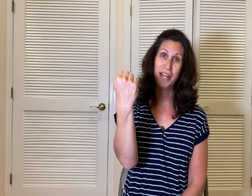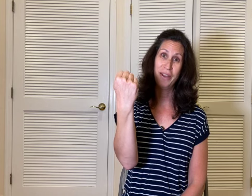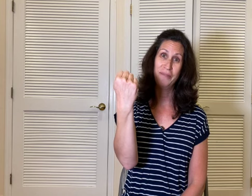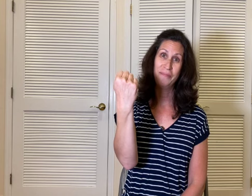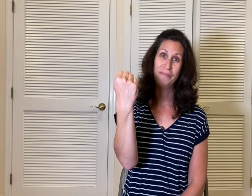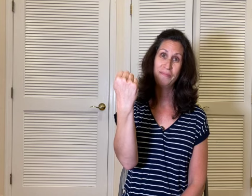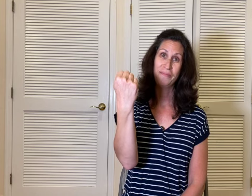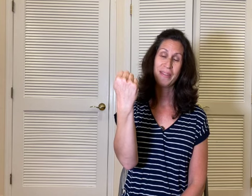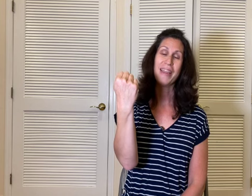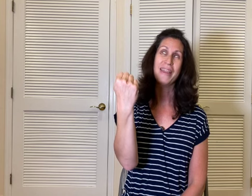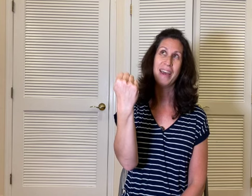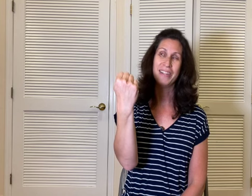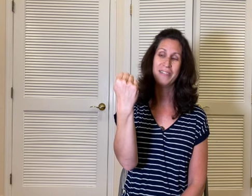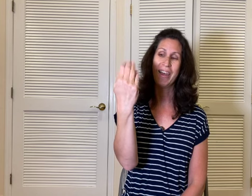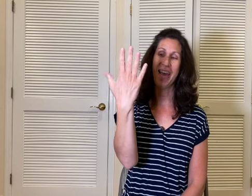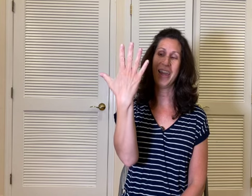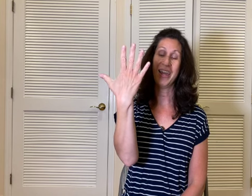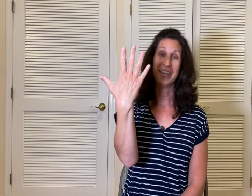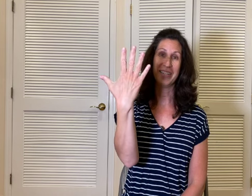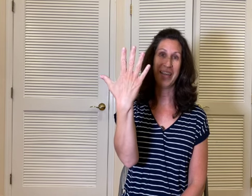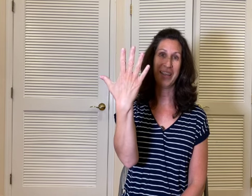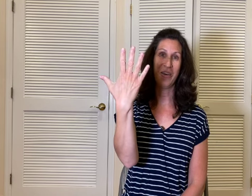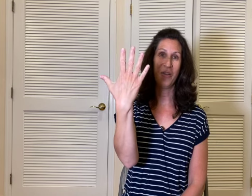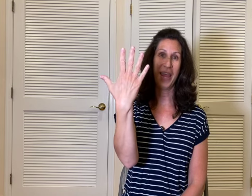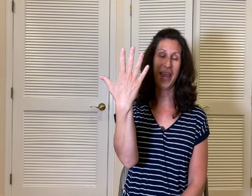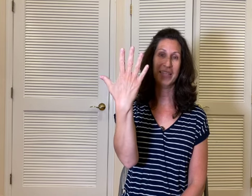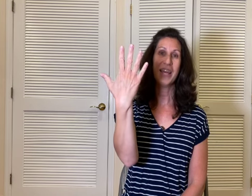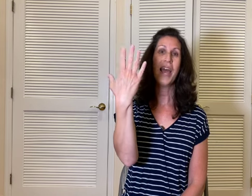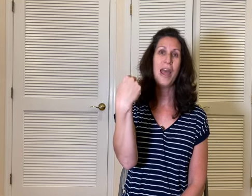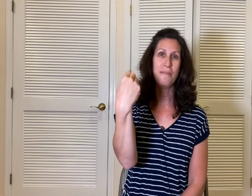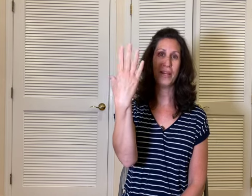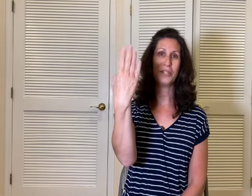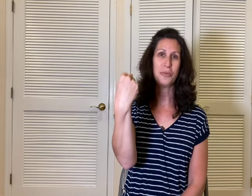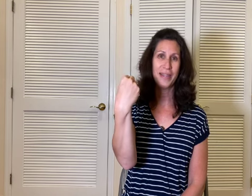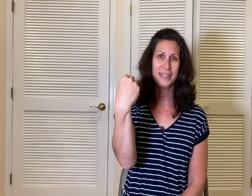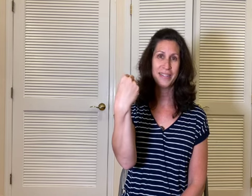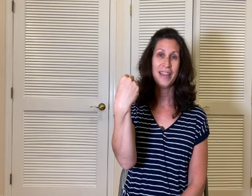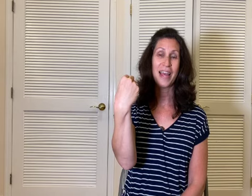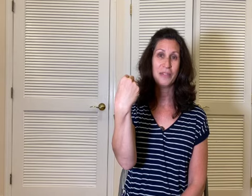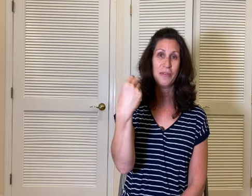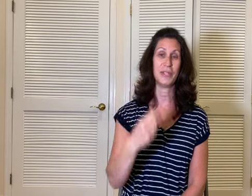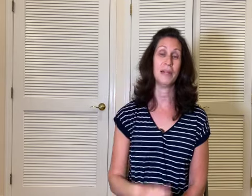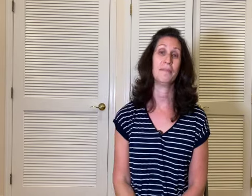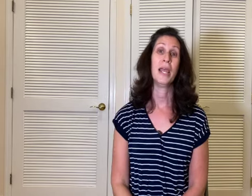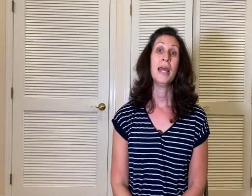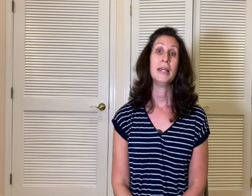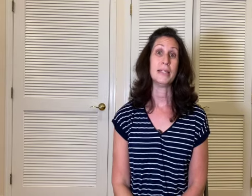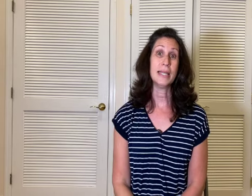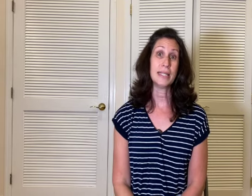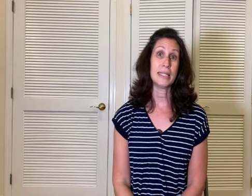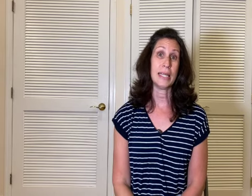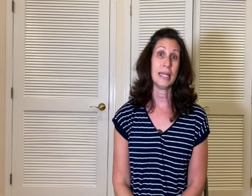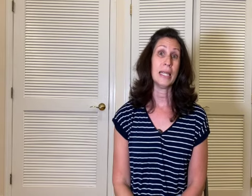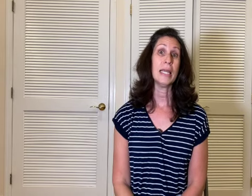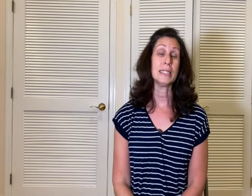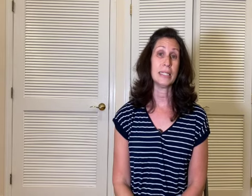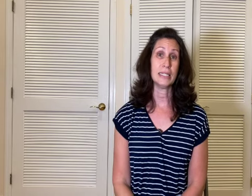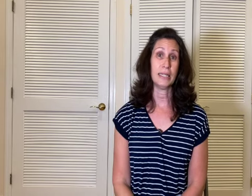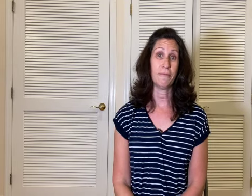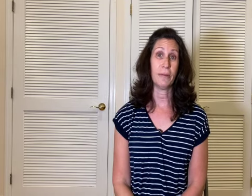do? That's right. You're going to take the whole hand and bend it twice. That's 15. Now 16 is a little different.